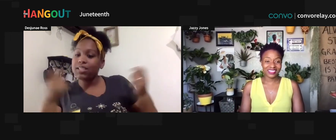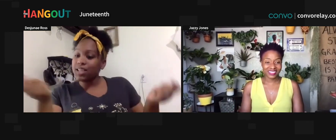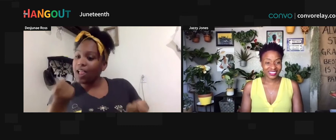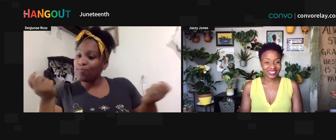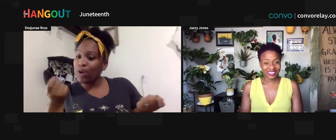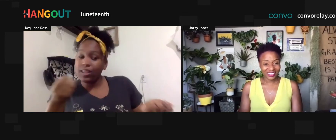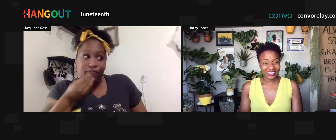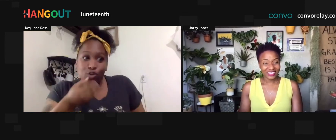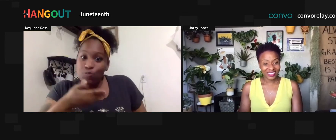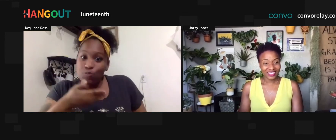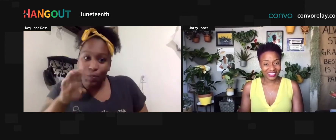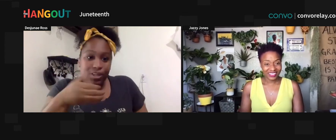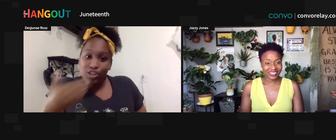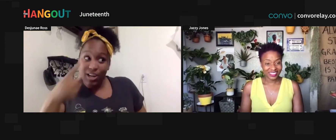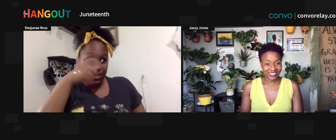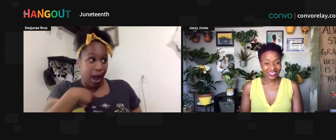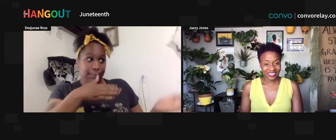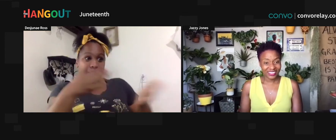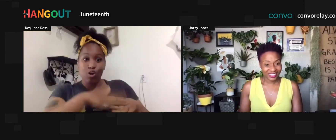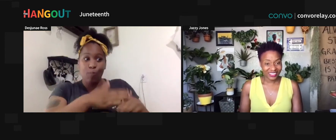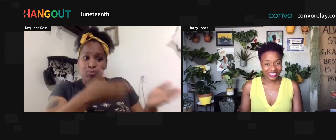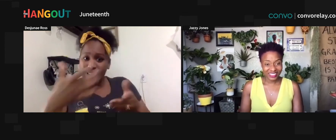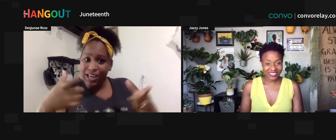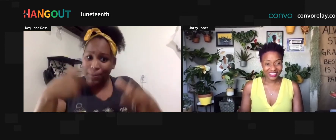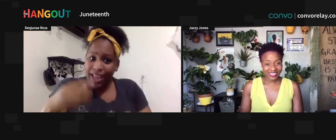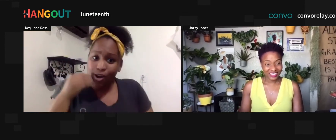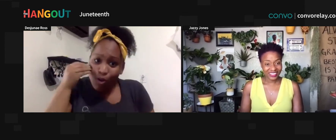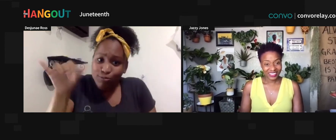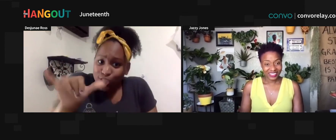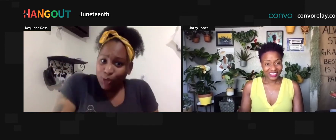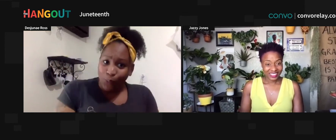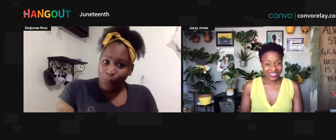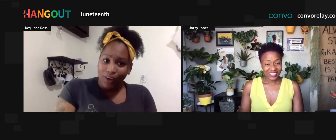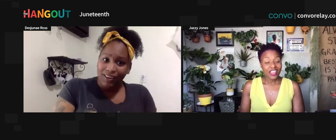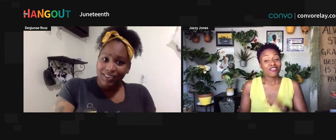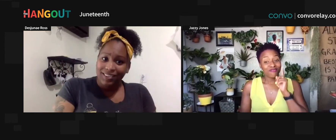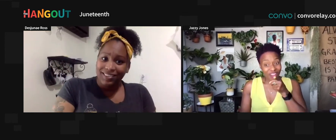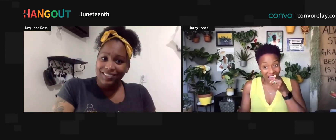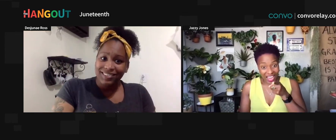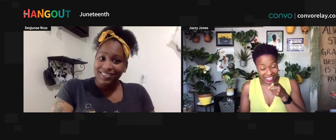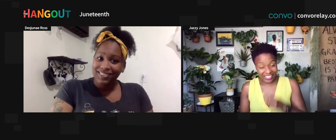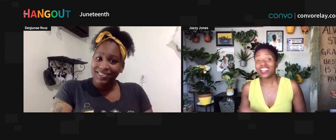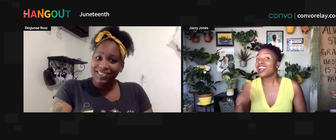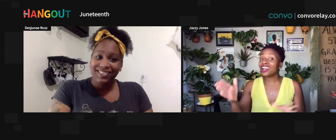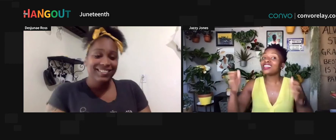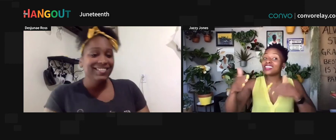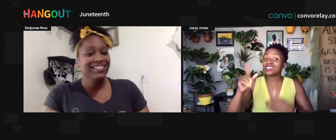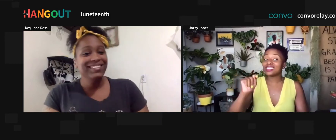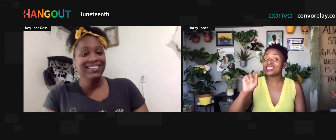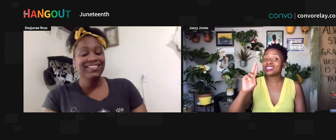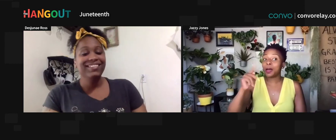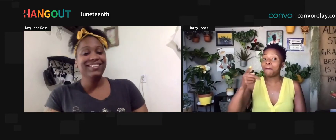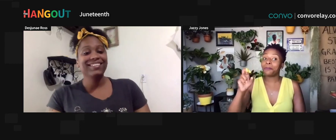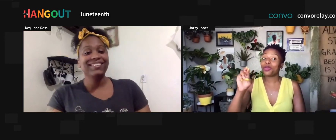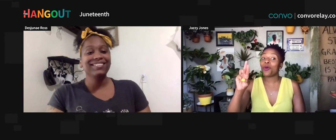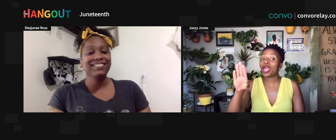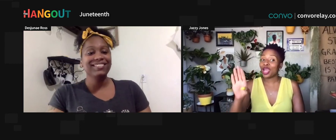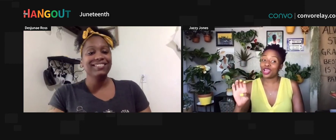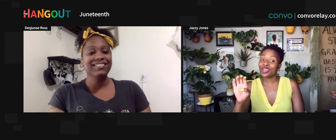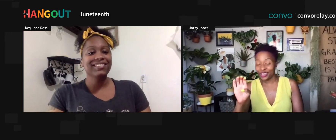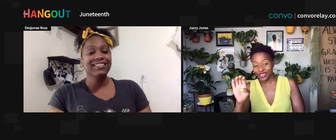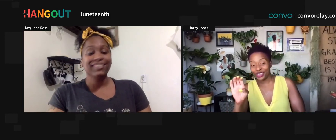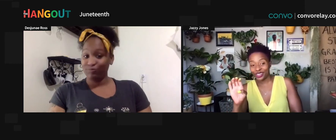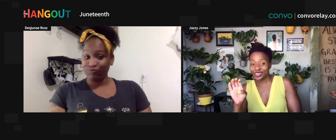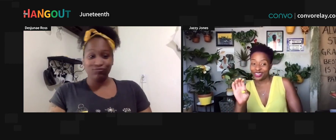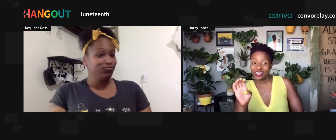mean, that's how we celebrate. I mean, our food brings us together. And when you go to a barbecue, you got to take that plate home with you. Get